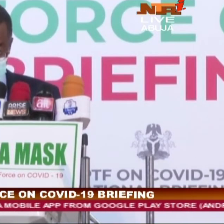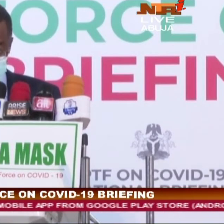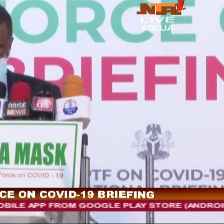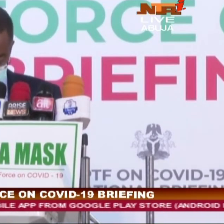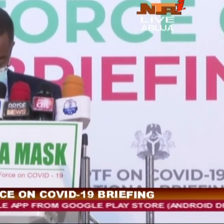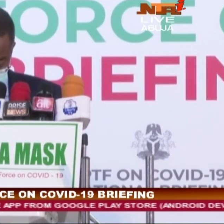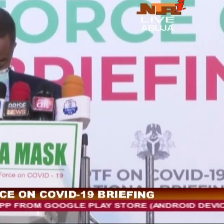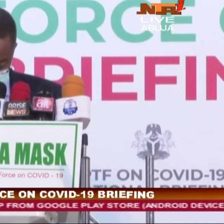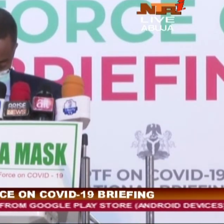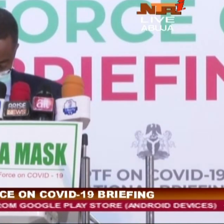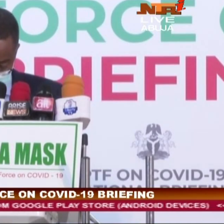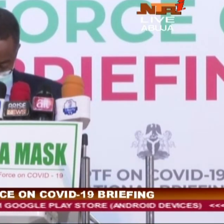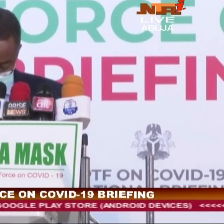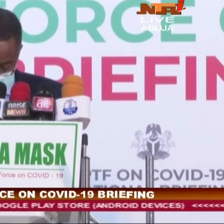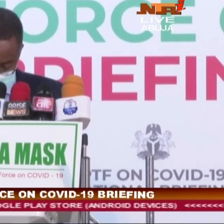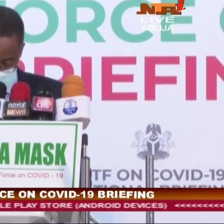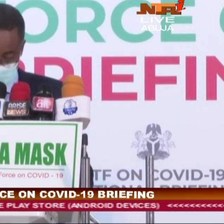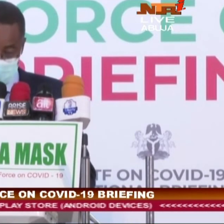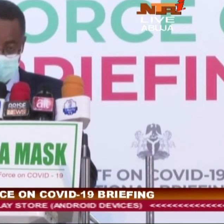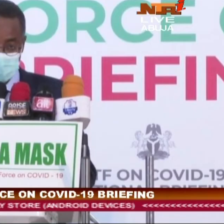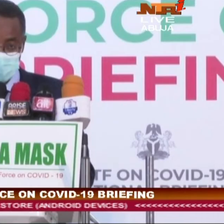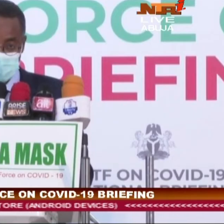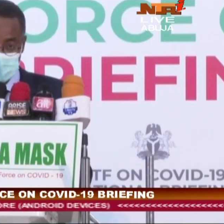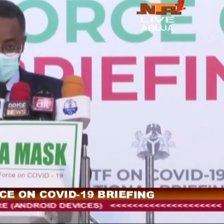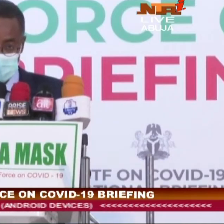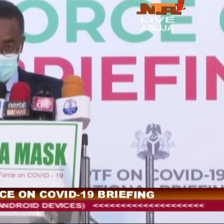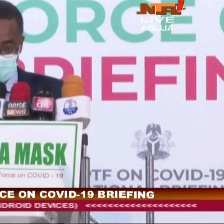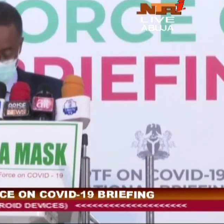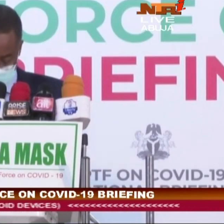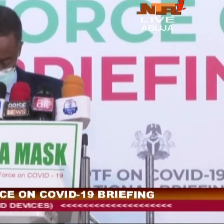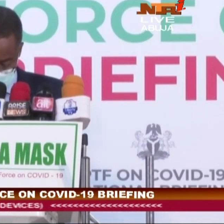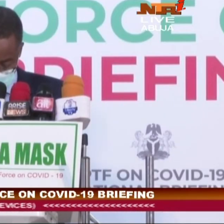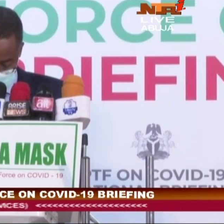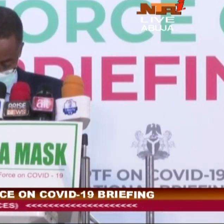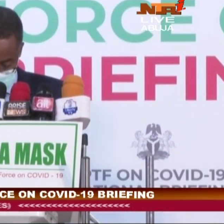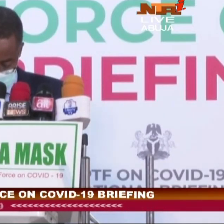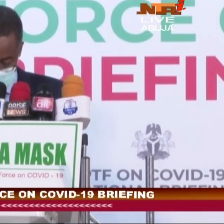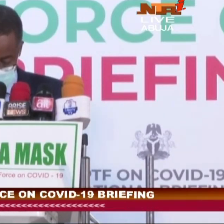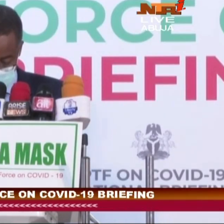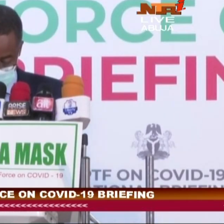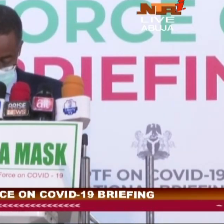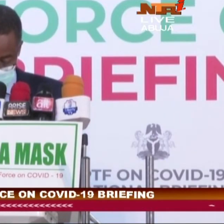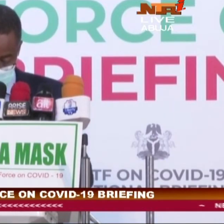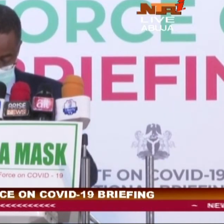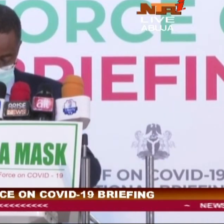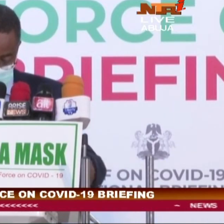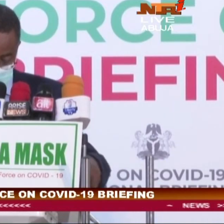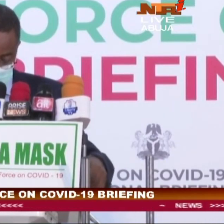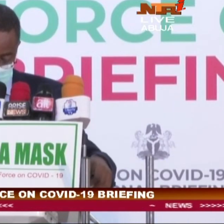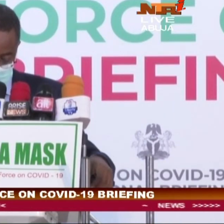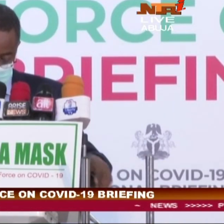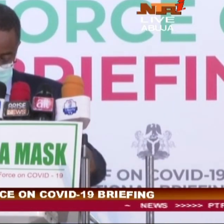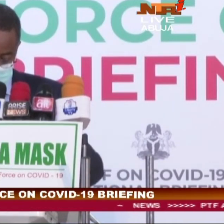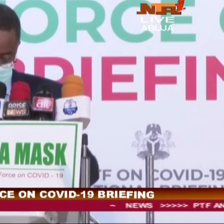strict cleanliness guidelines, except for restaurants that are serving hotel residents.